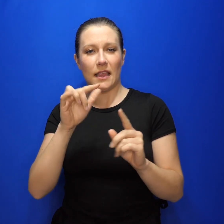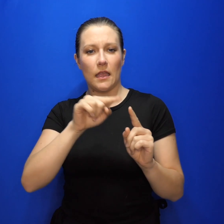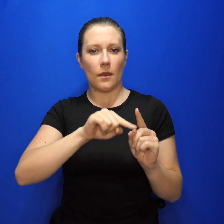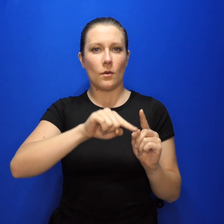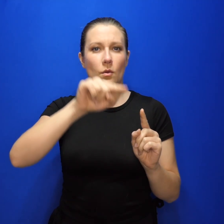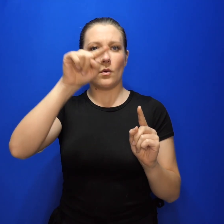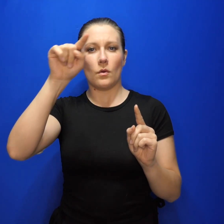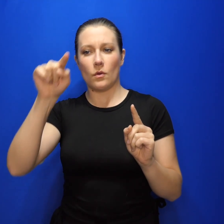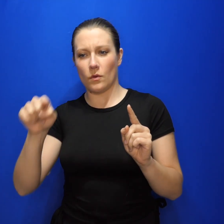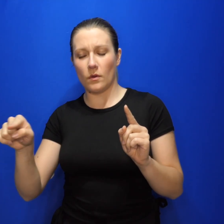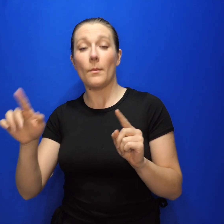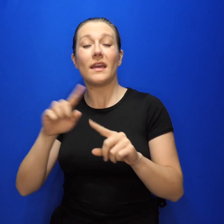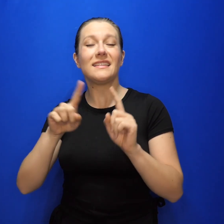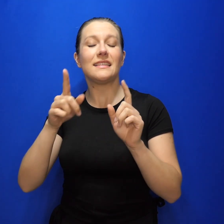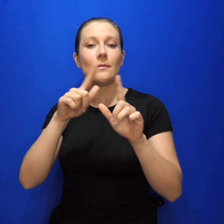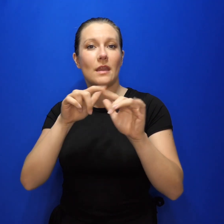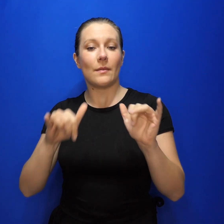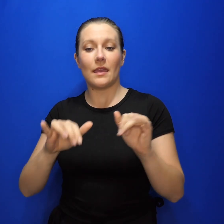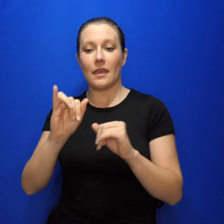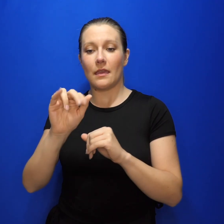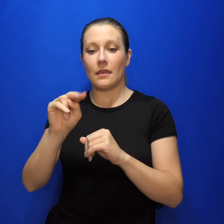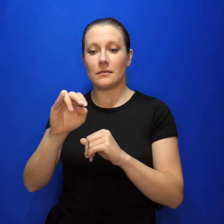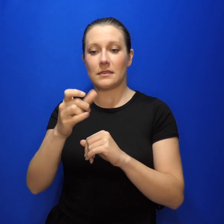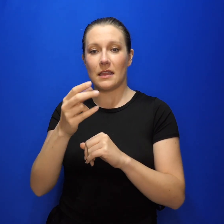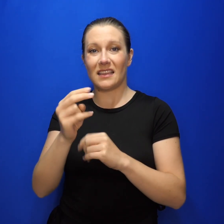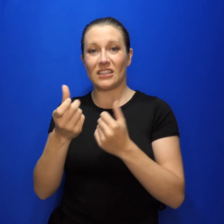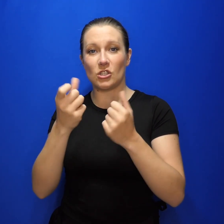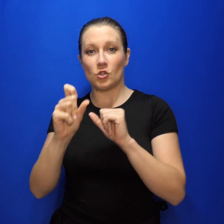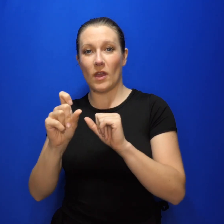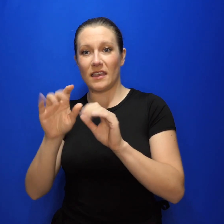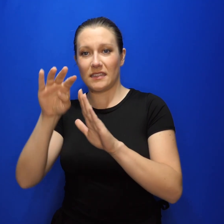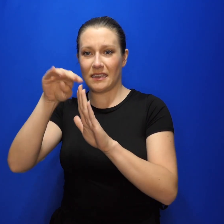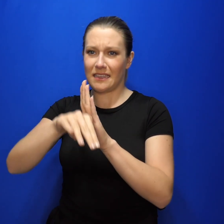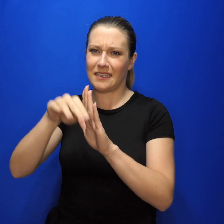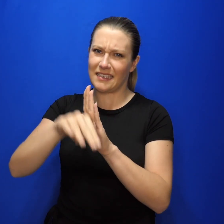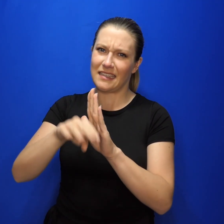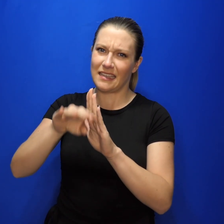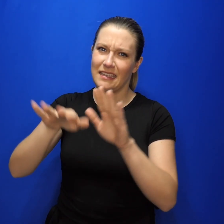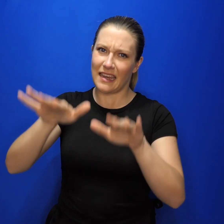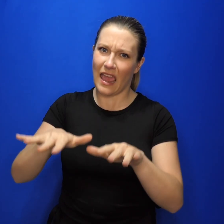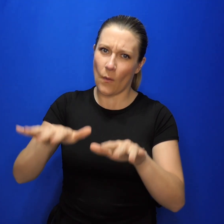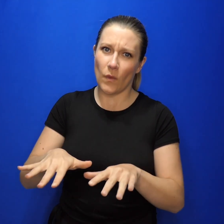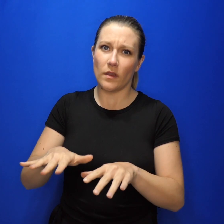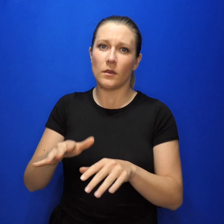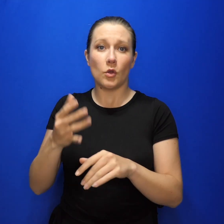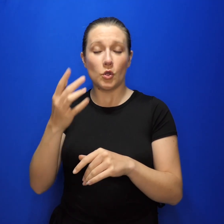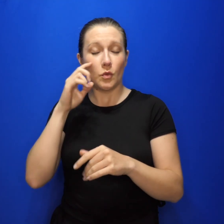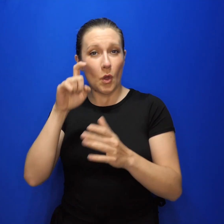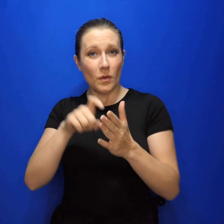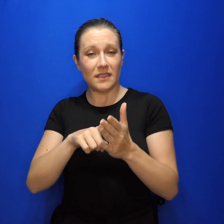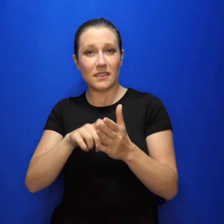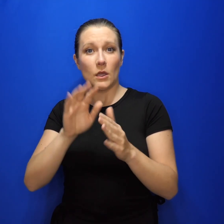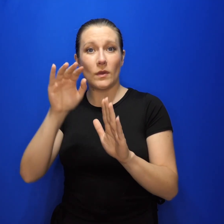Yep. At the same time, the insulin tries to push your blood sugar down. So there's a bell curve going down. You need to line up